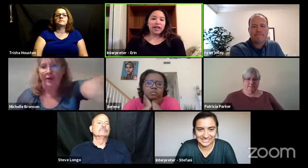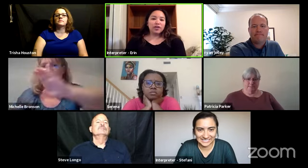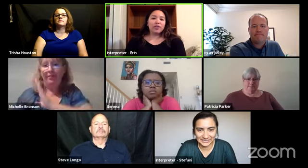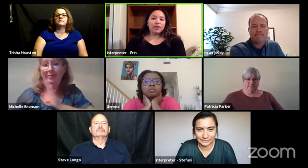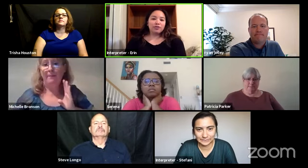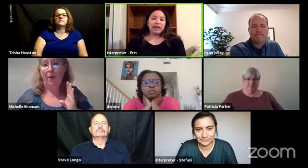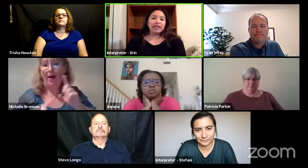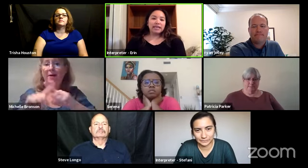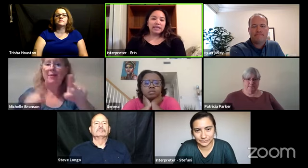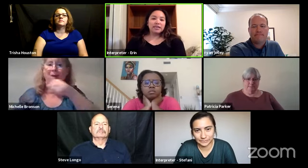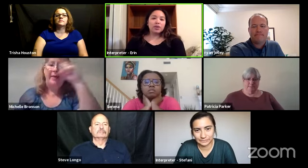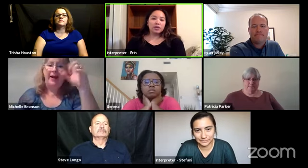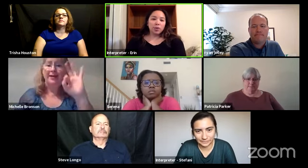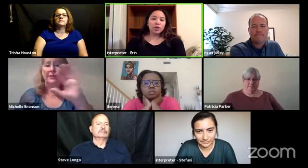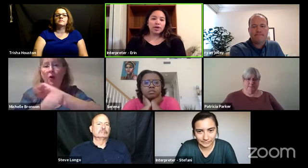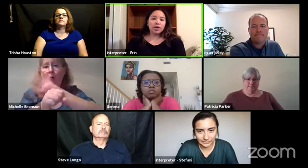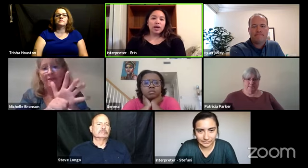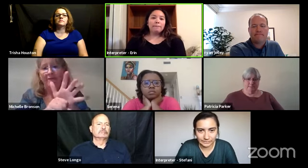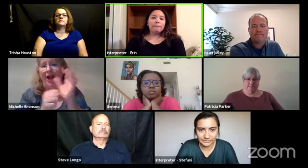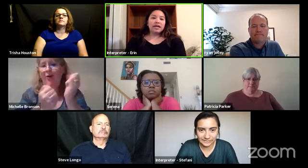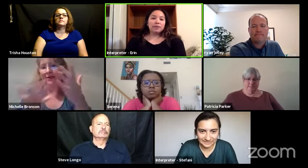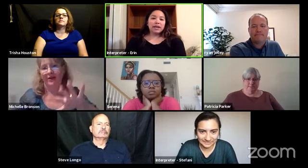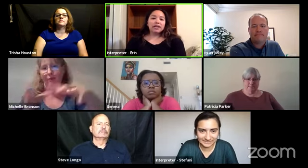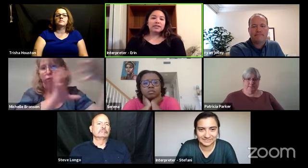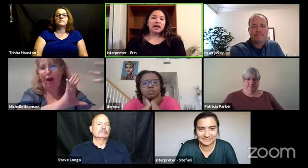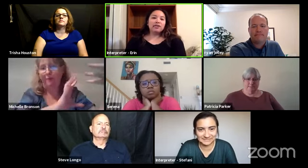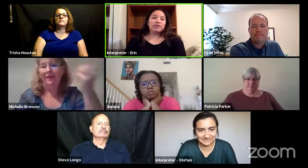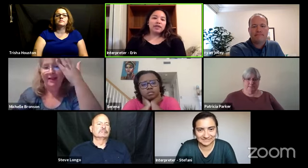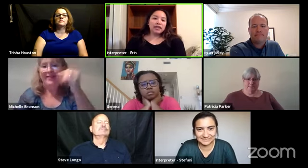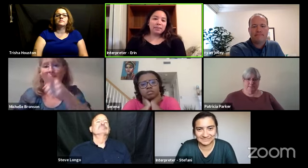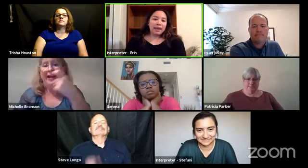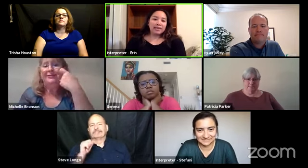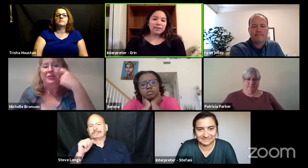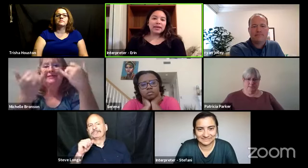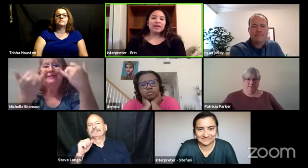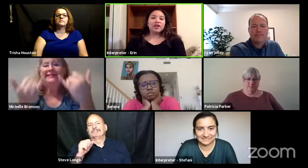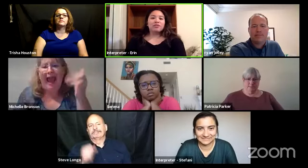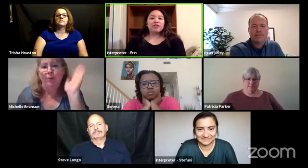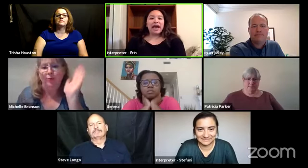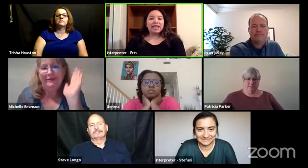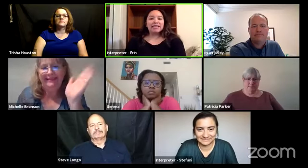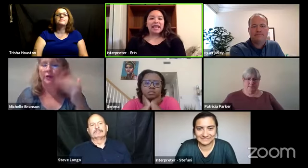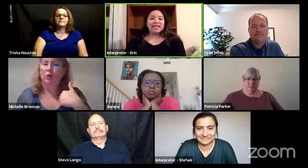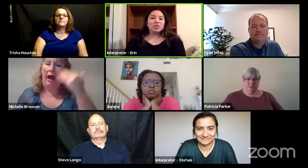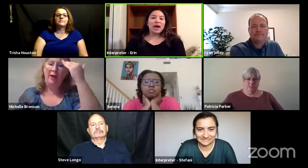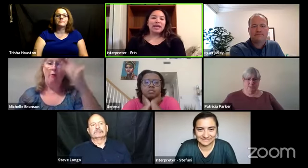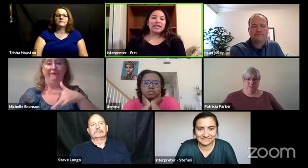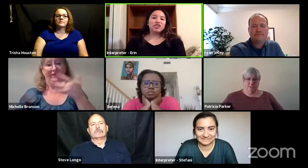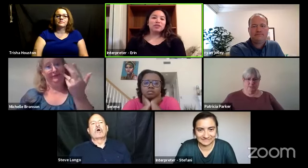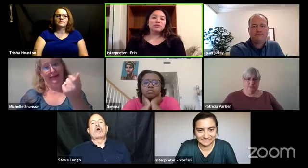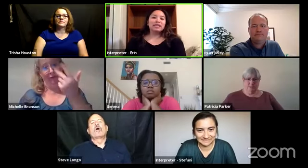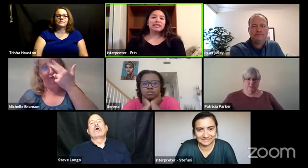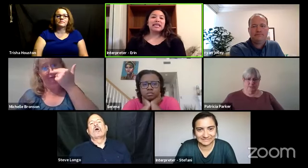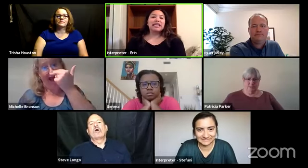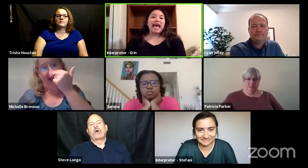share their findings with the board, but because of the pandemic and all of that, that's why he's just presenting